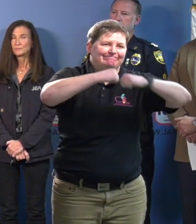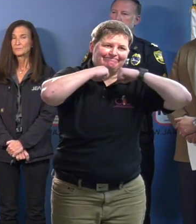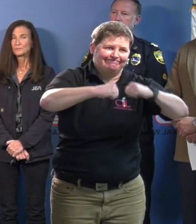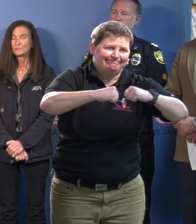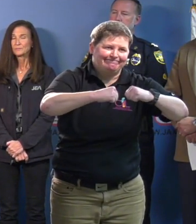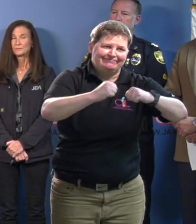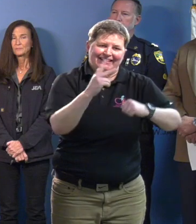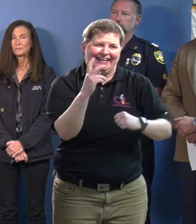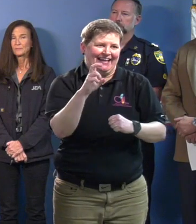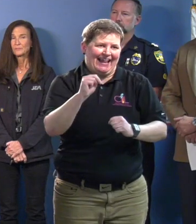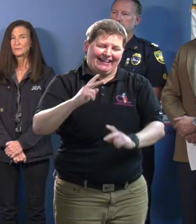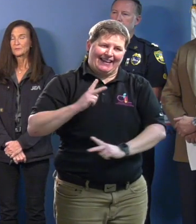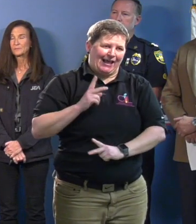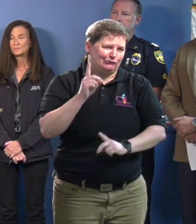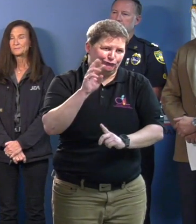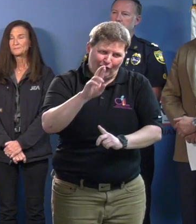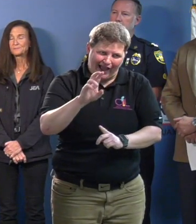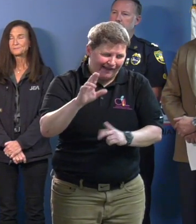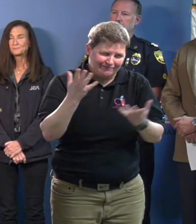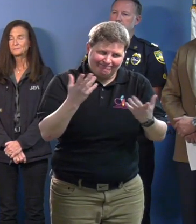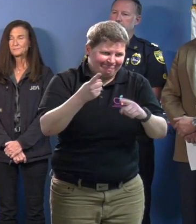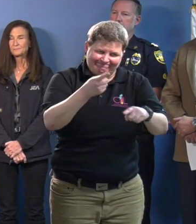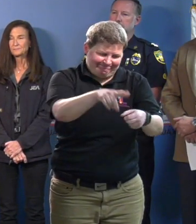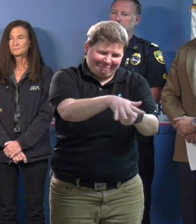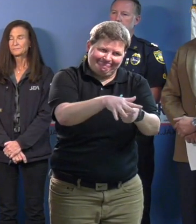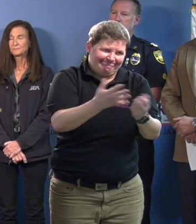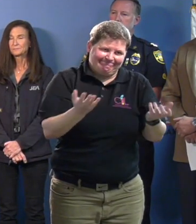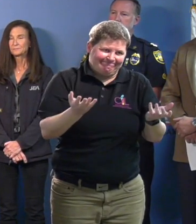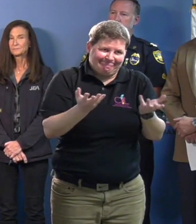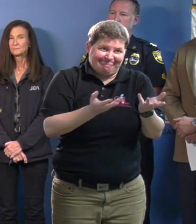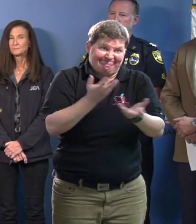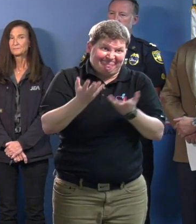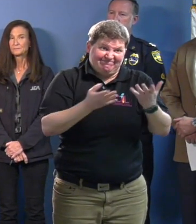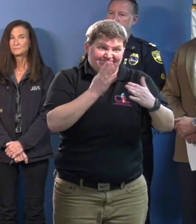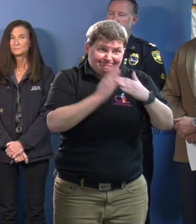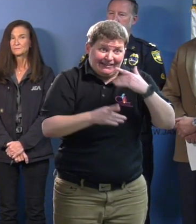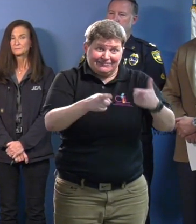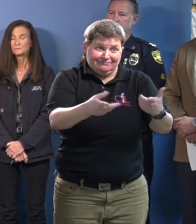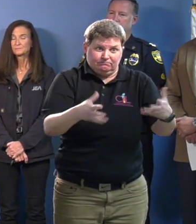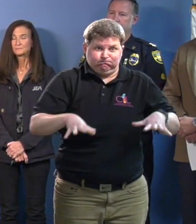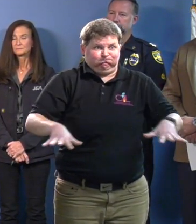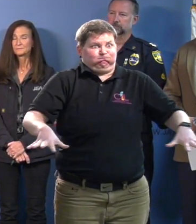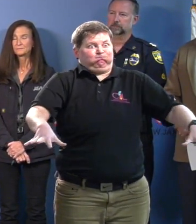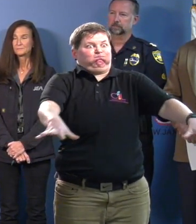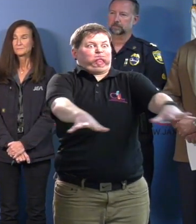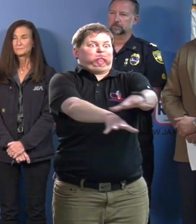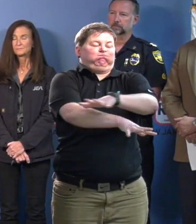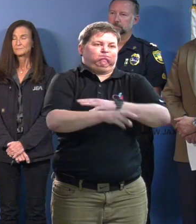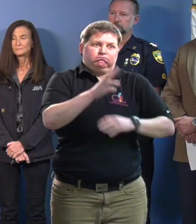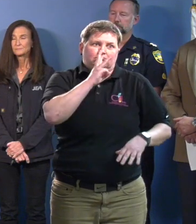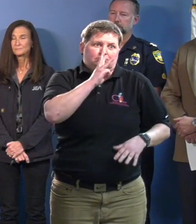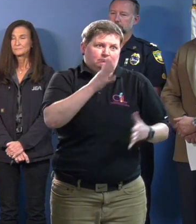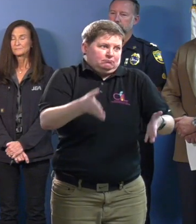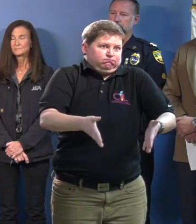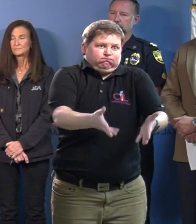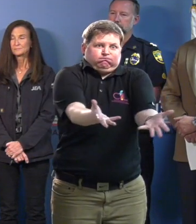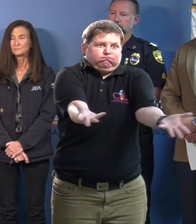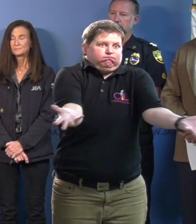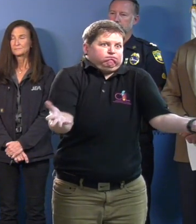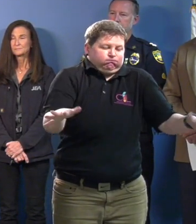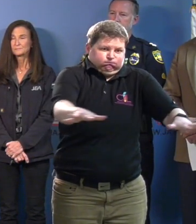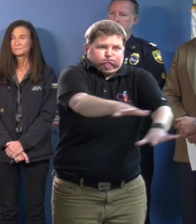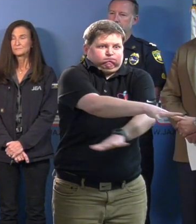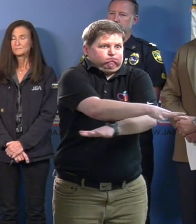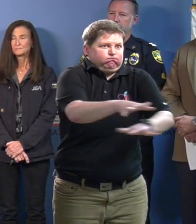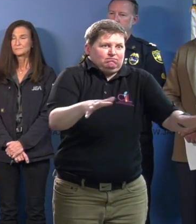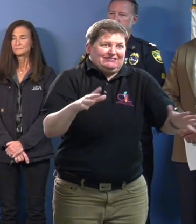It is a place that is now basically surrounded by water. And so tiger dams won't help over there. Sandbags